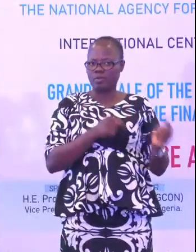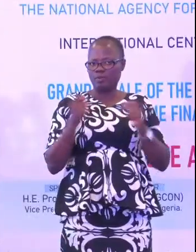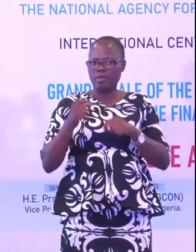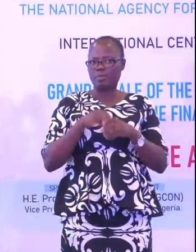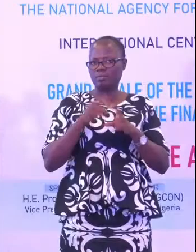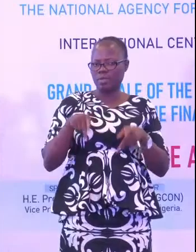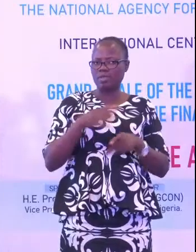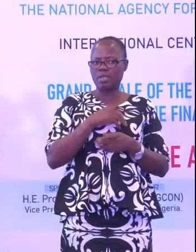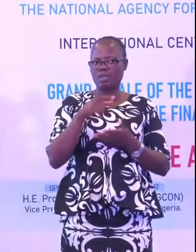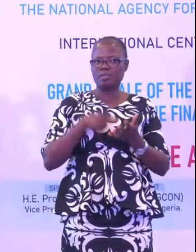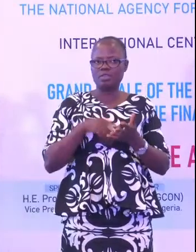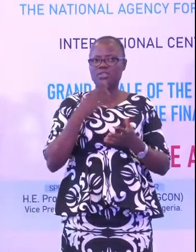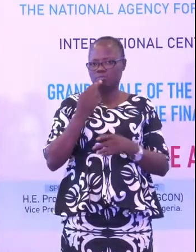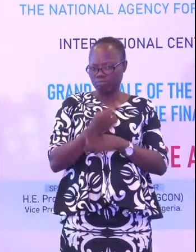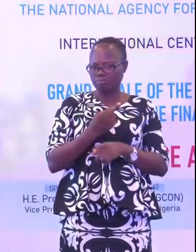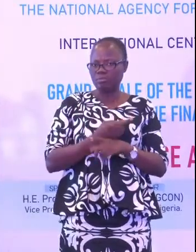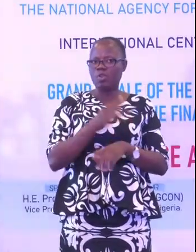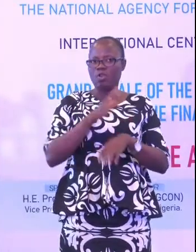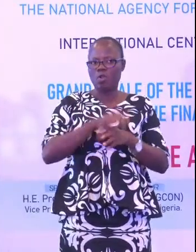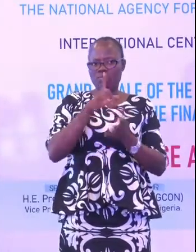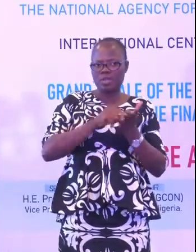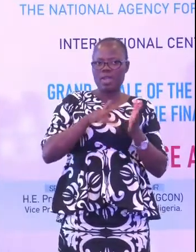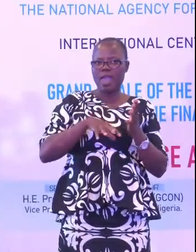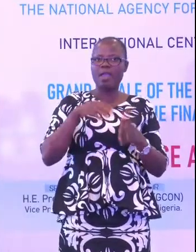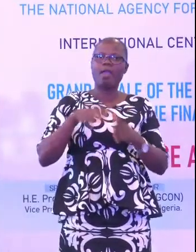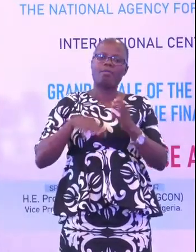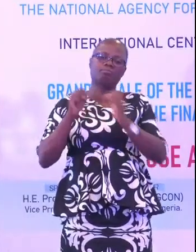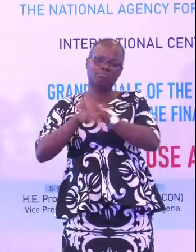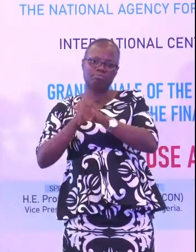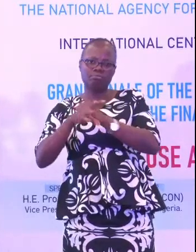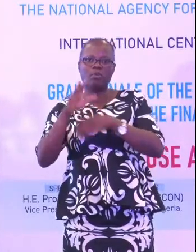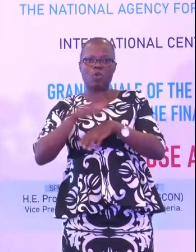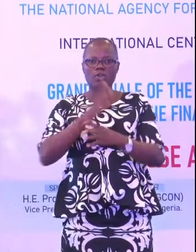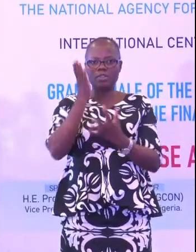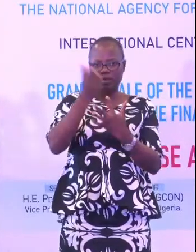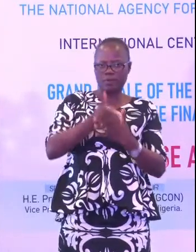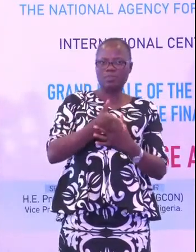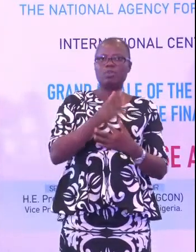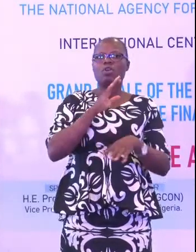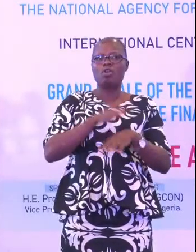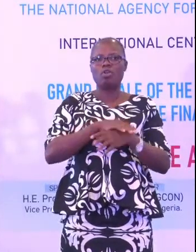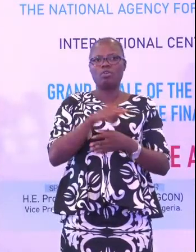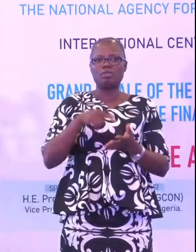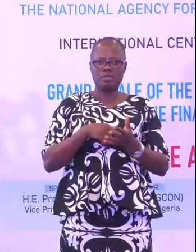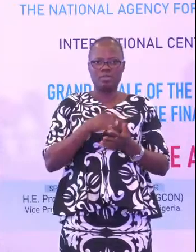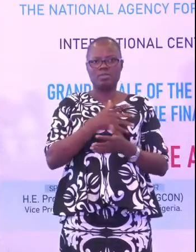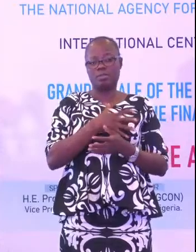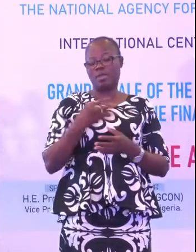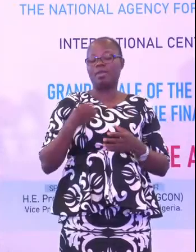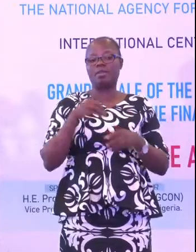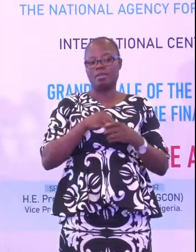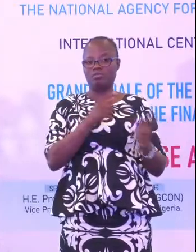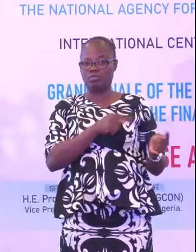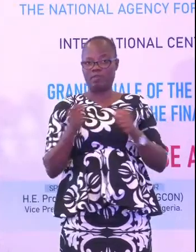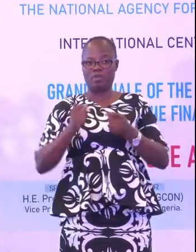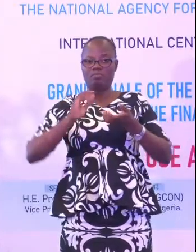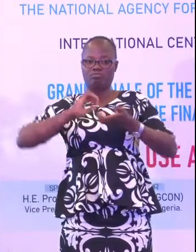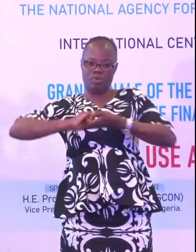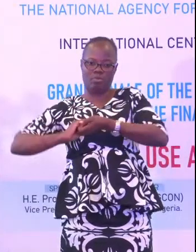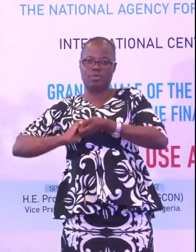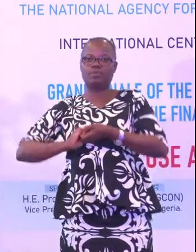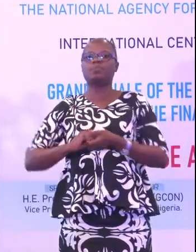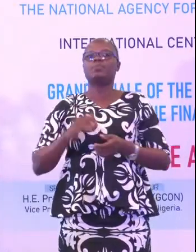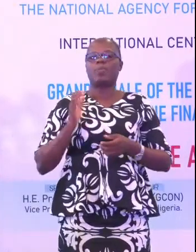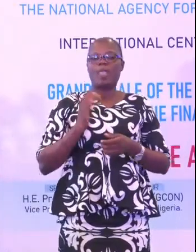issued regular radio and media outreach on trafficking prevention. And this isn't our only anti-trafficking collaboration.